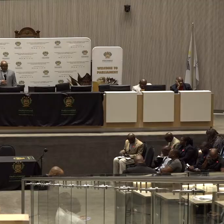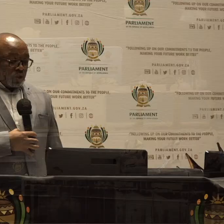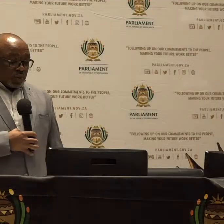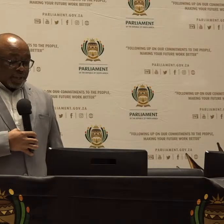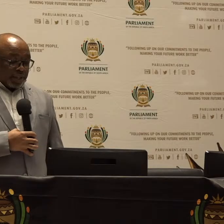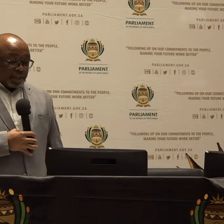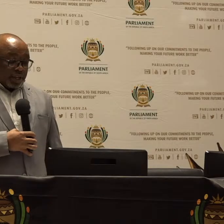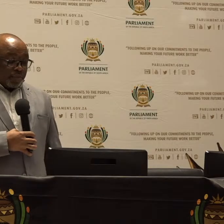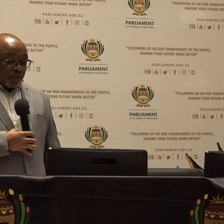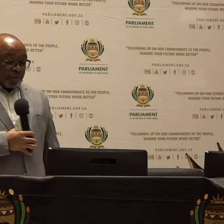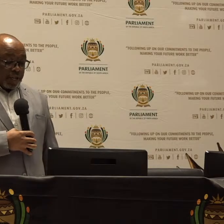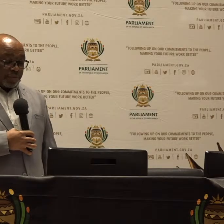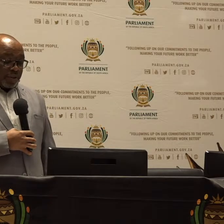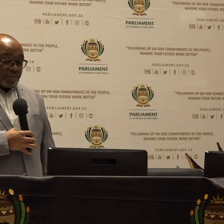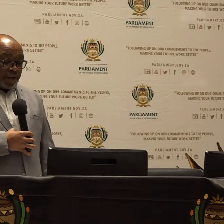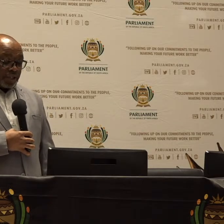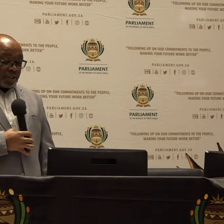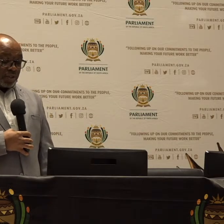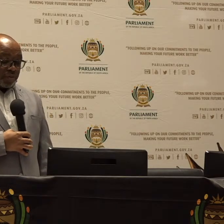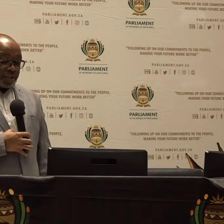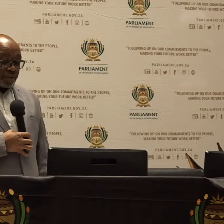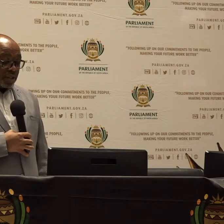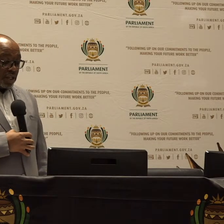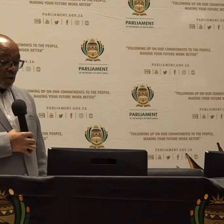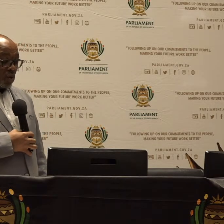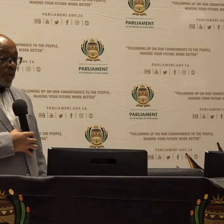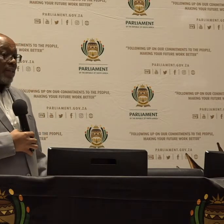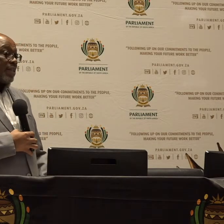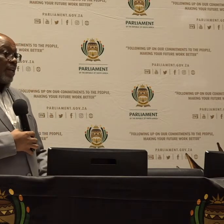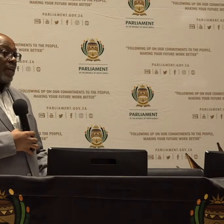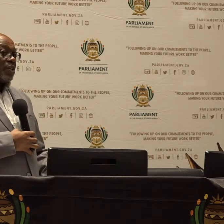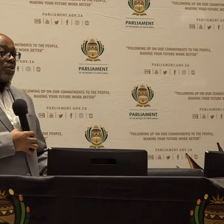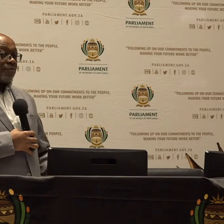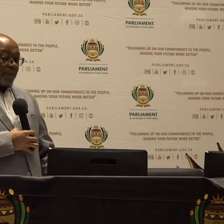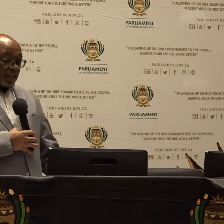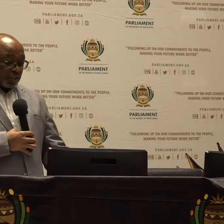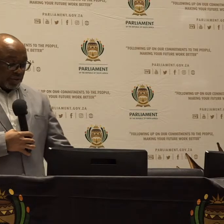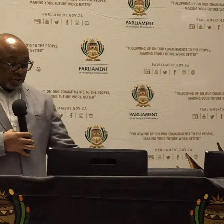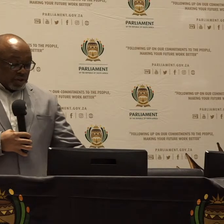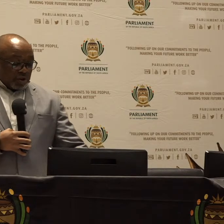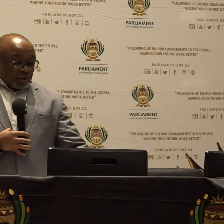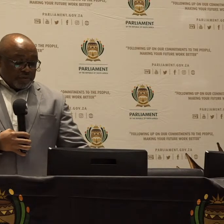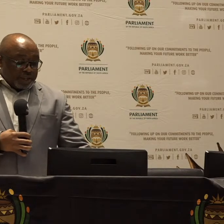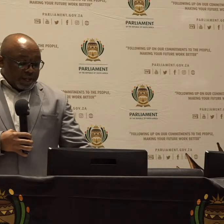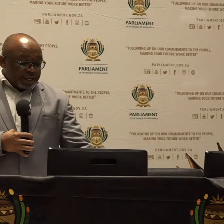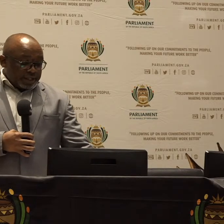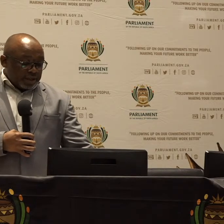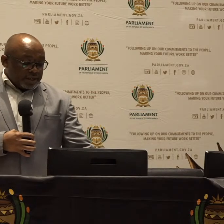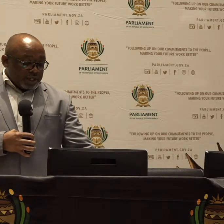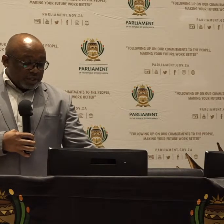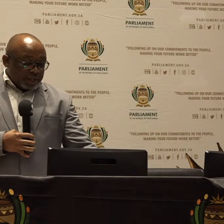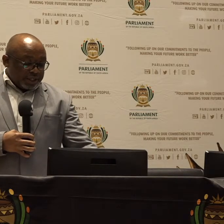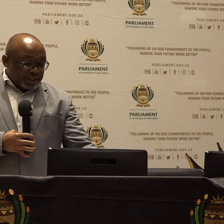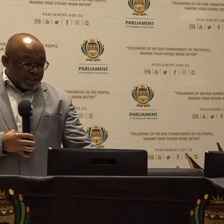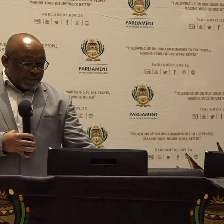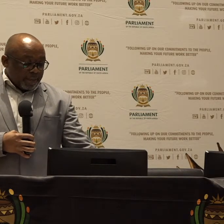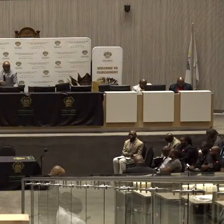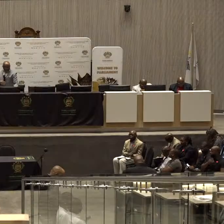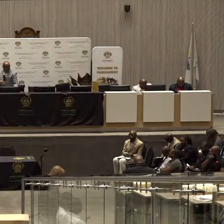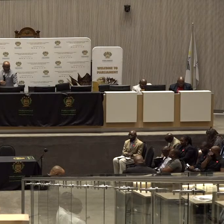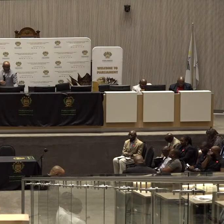close 23 provides for the functions of the co and delegation of functions of the rail safety